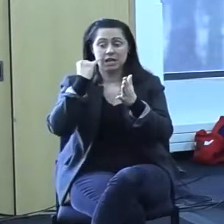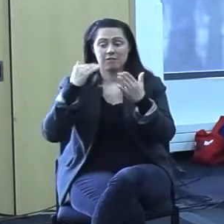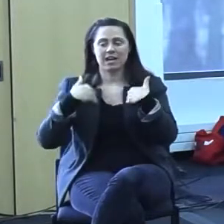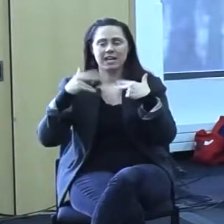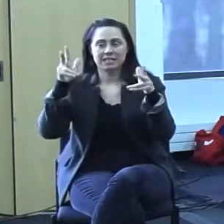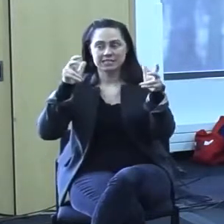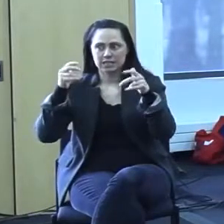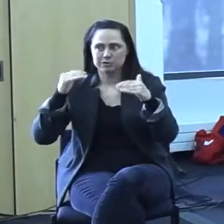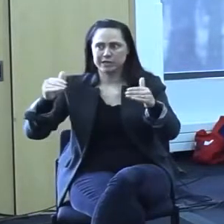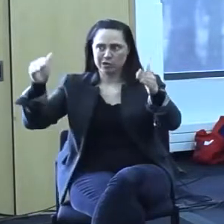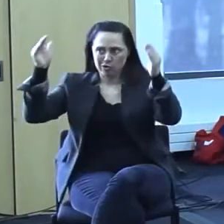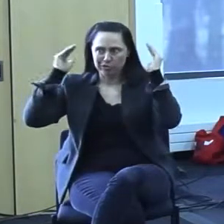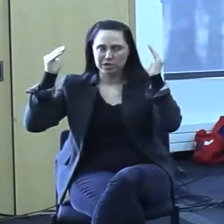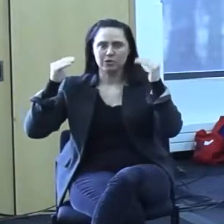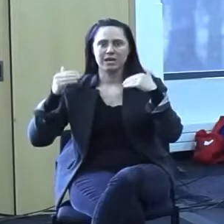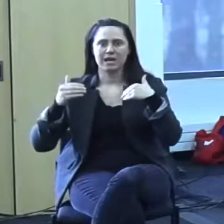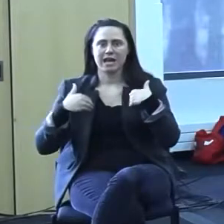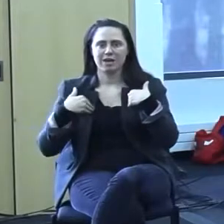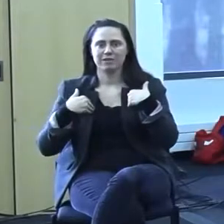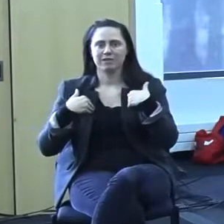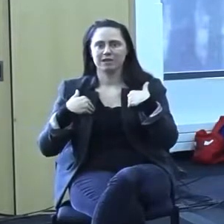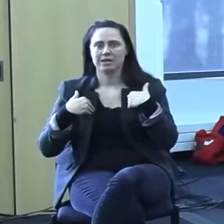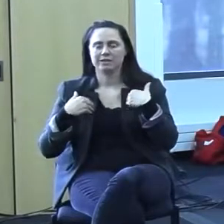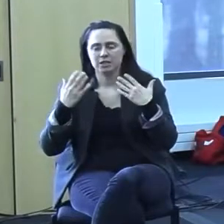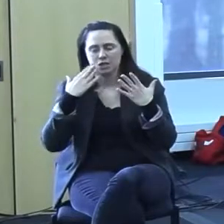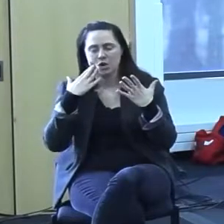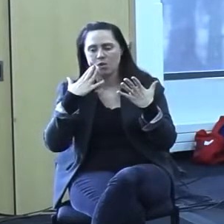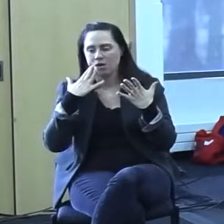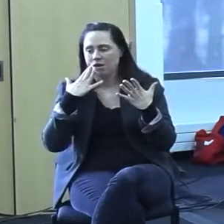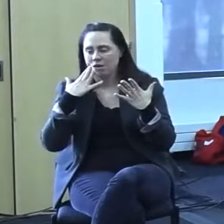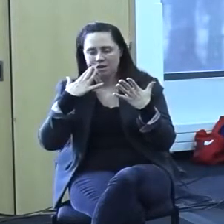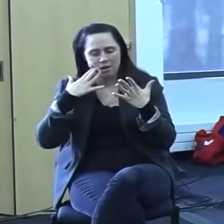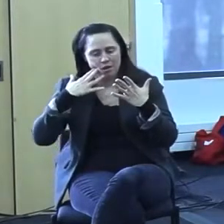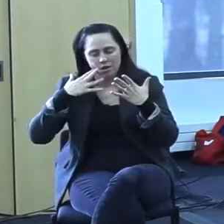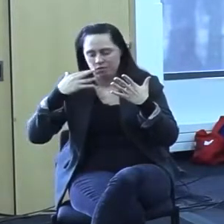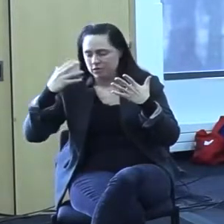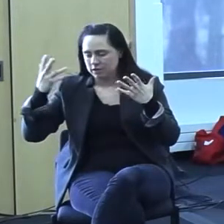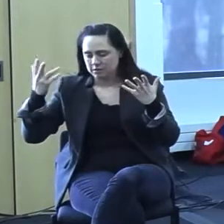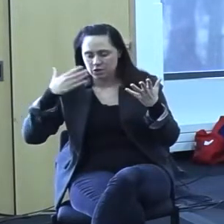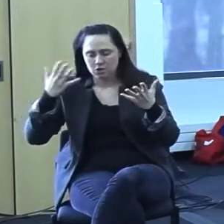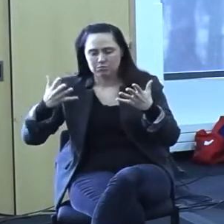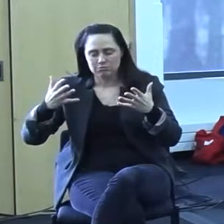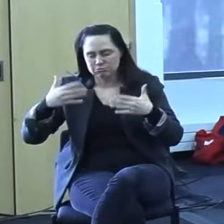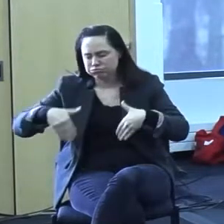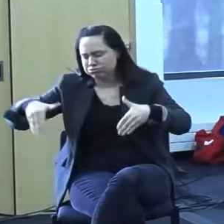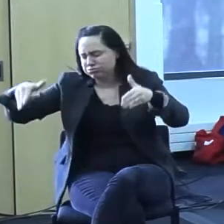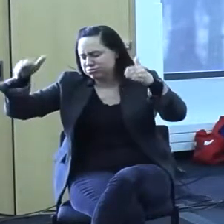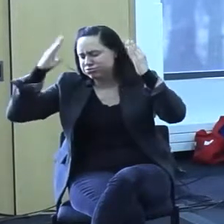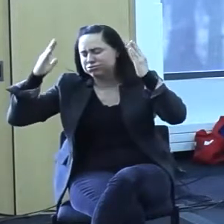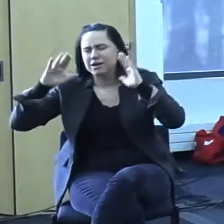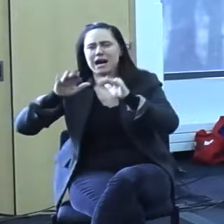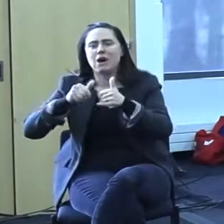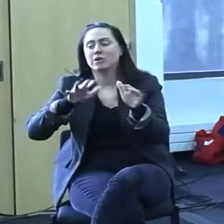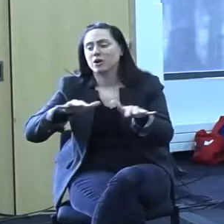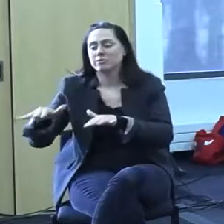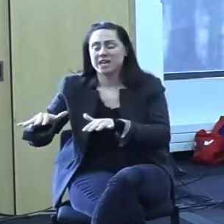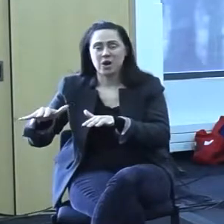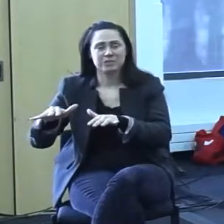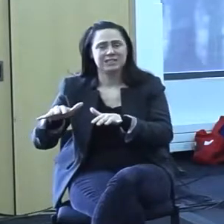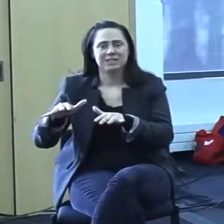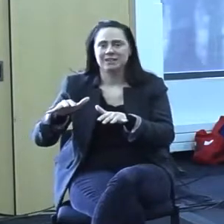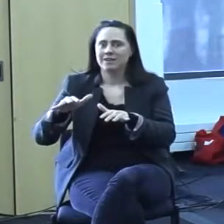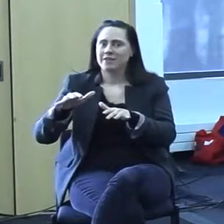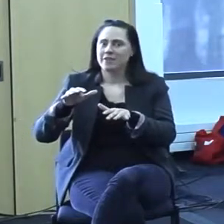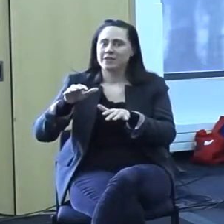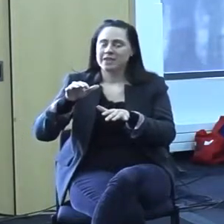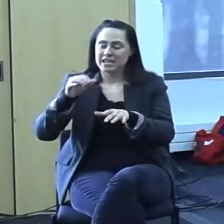sensory overload, having like those meltdowns and things like that, like how to calm down in those situations. And it's hard because I don't really